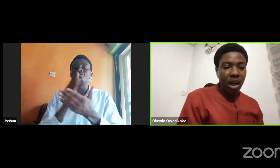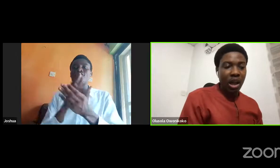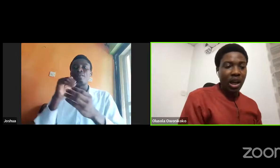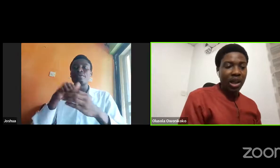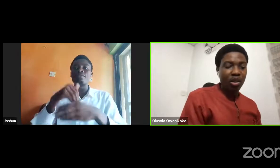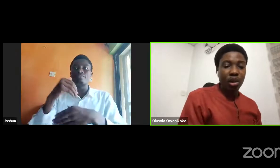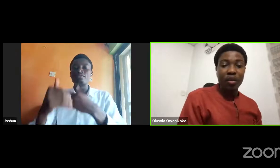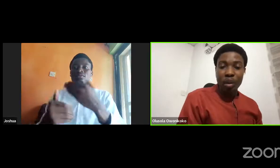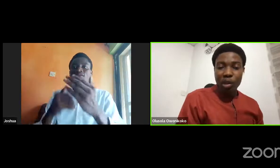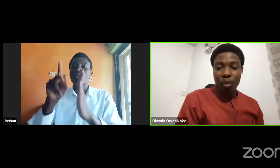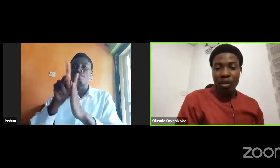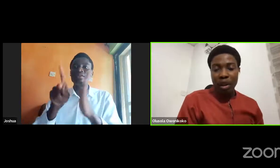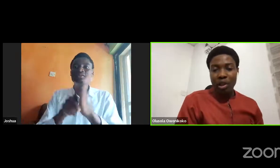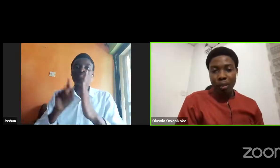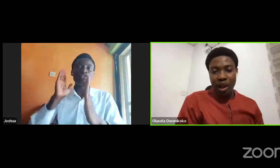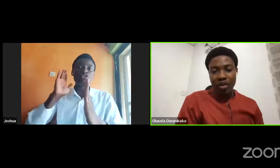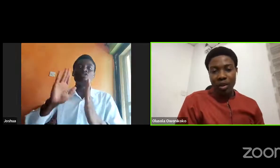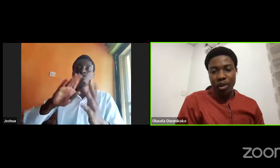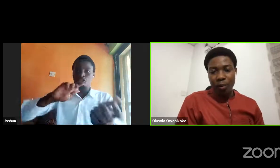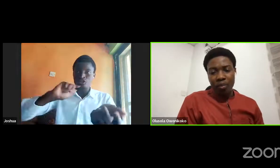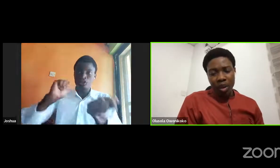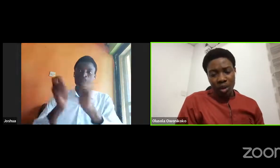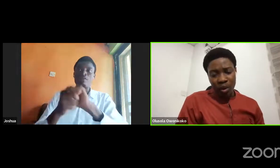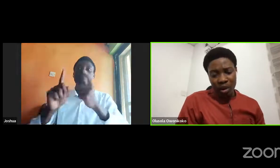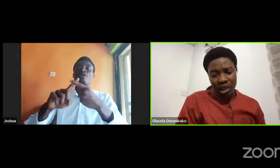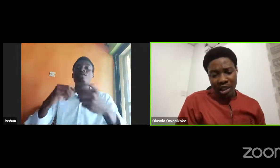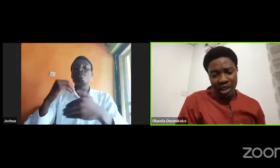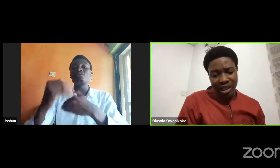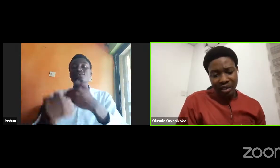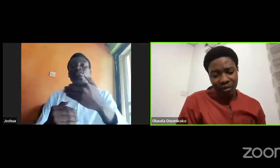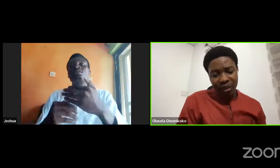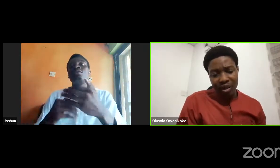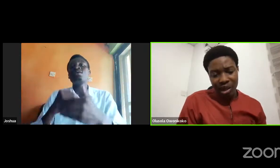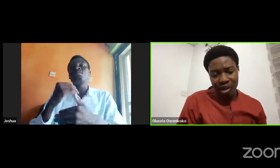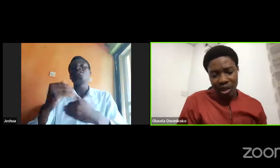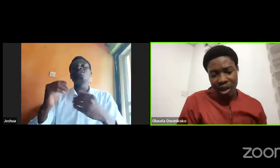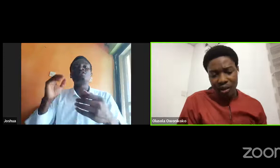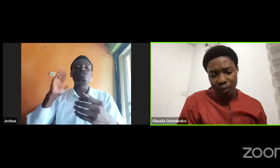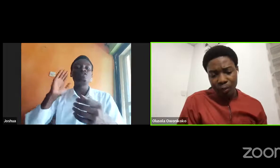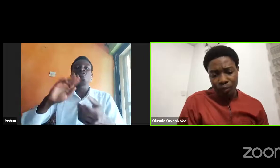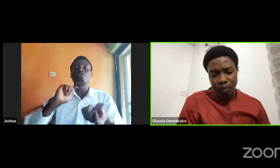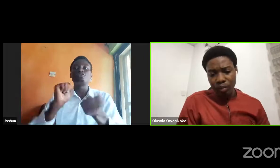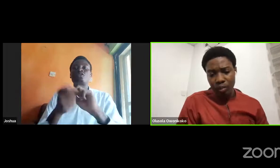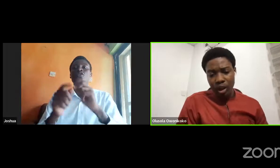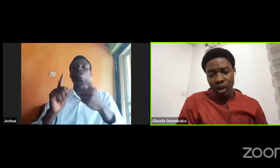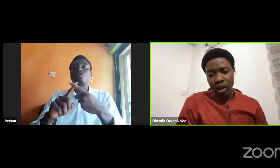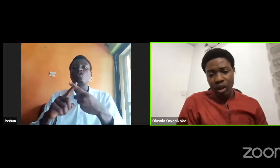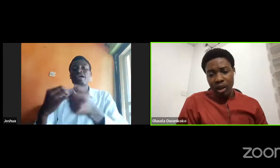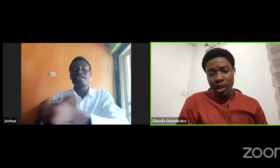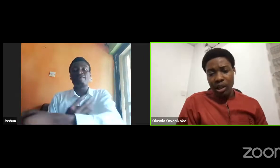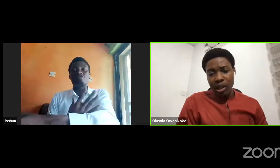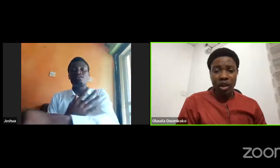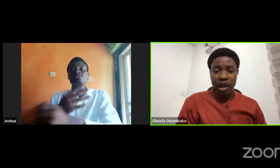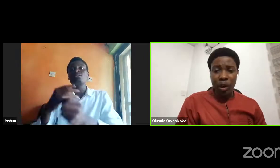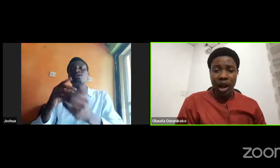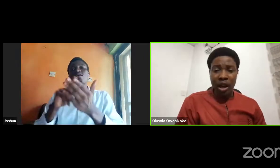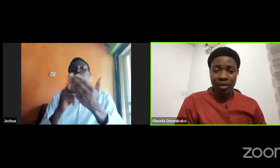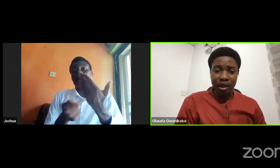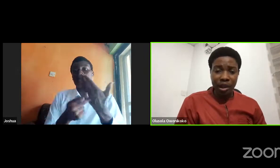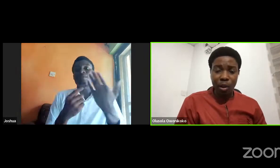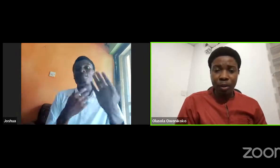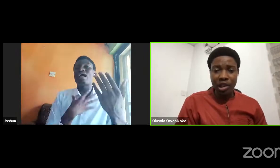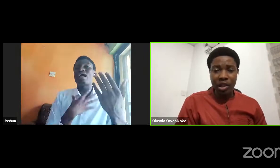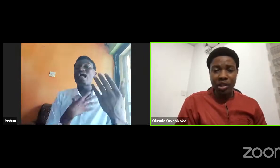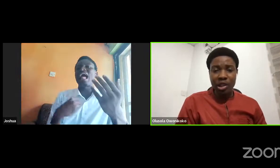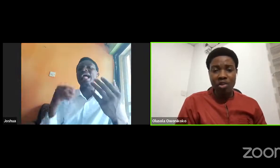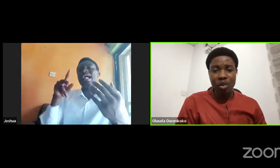to, influence programs and platforms. Of course, the foundational legal framework that we have